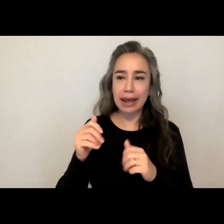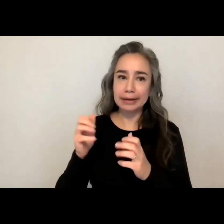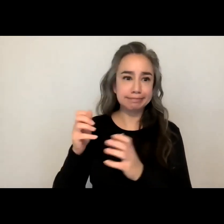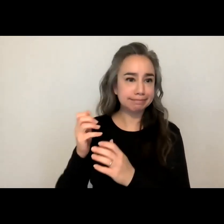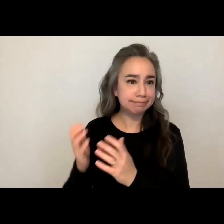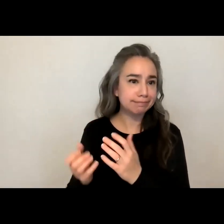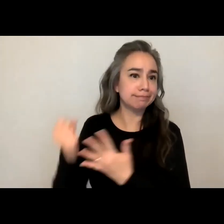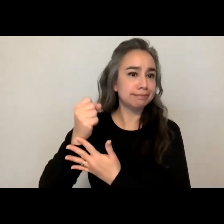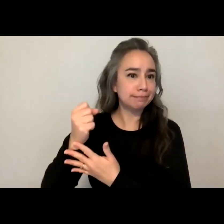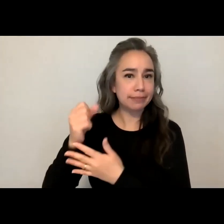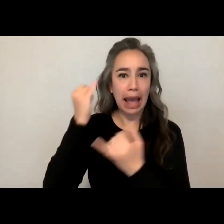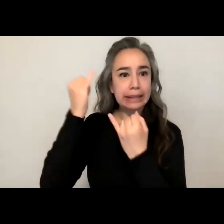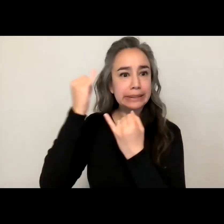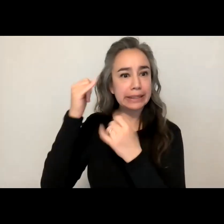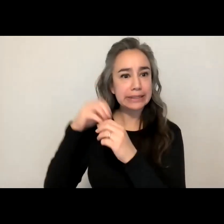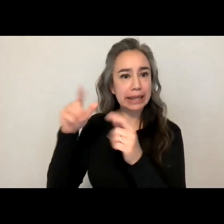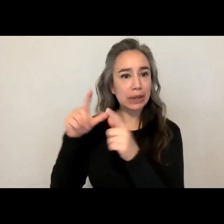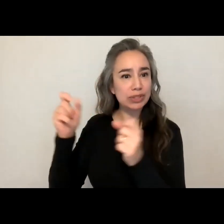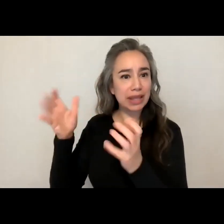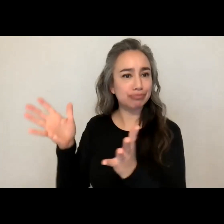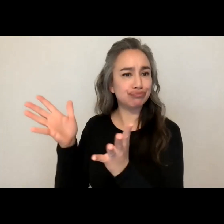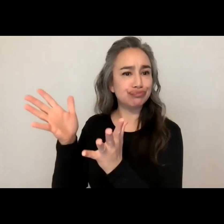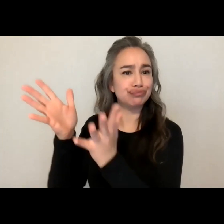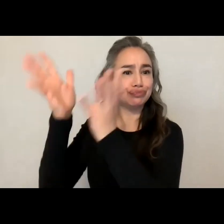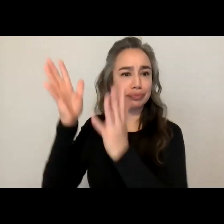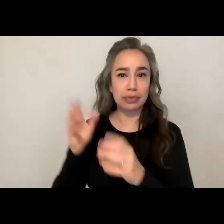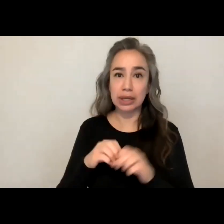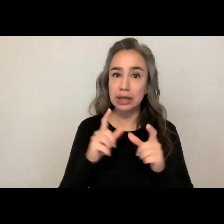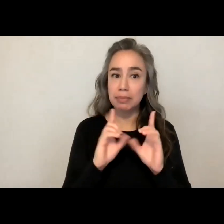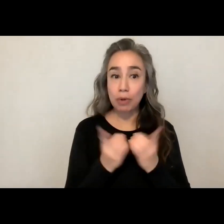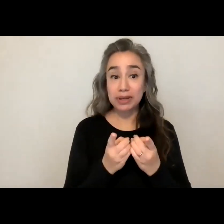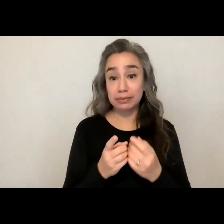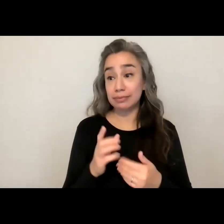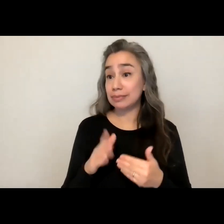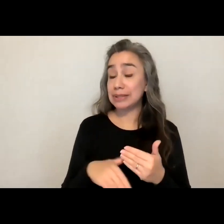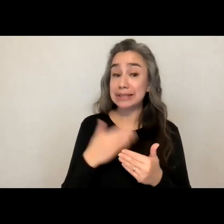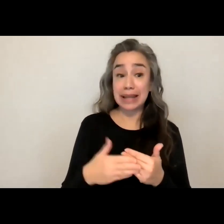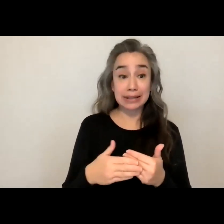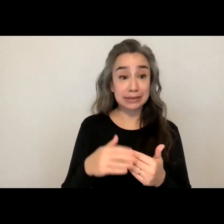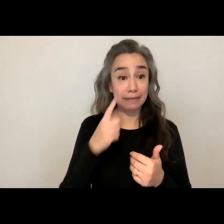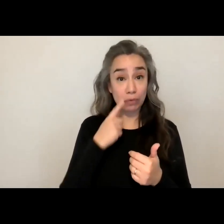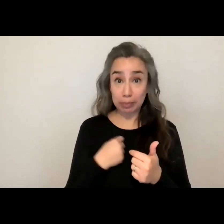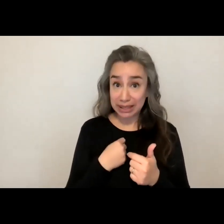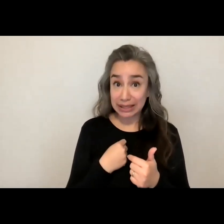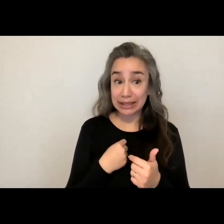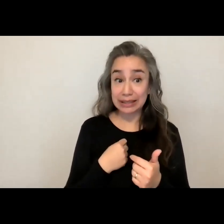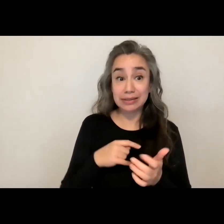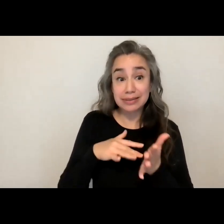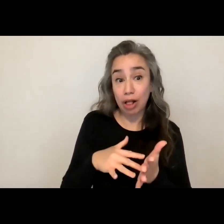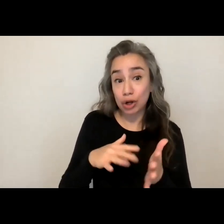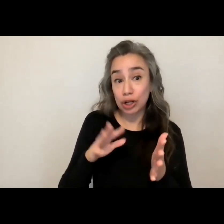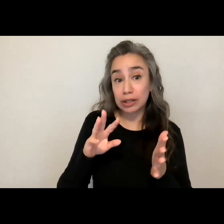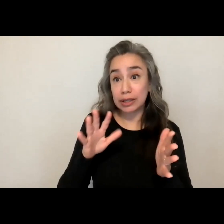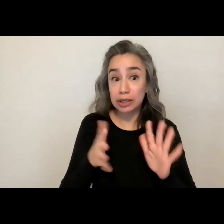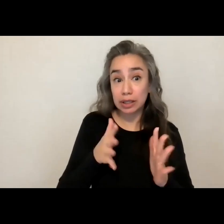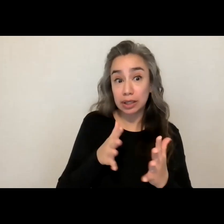or in our department? And so I feel like a next step for me, scholar-wise, is to figure out some of that how-to, so that we